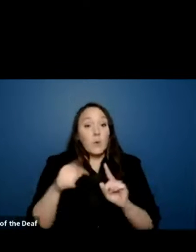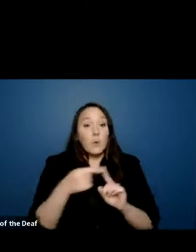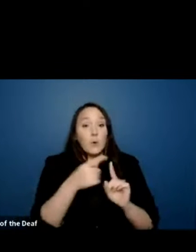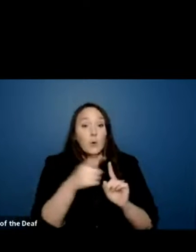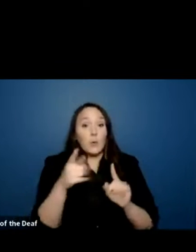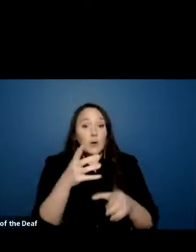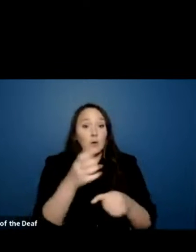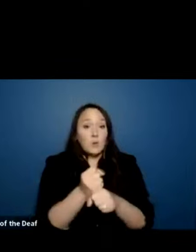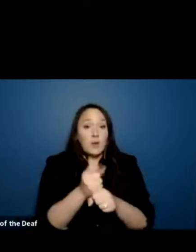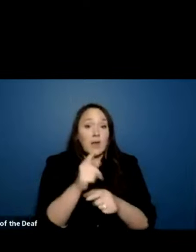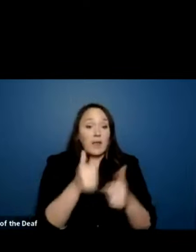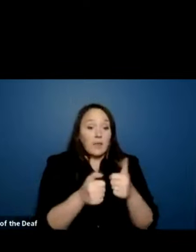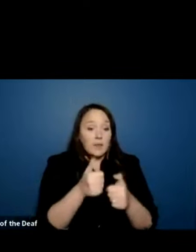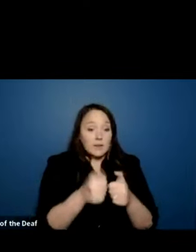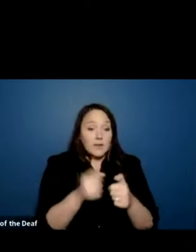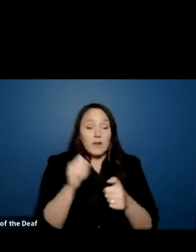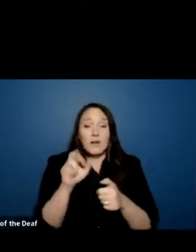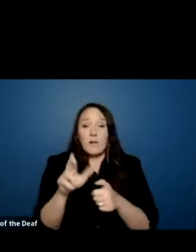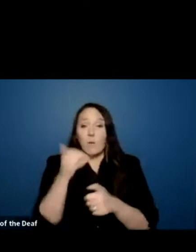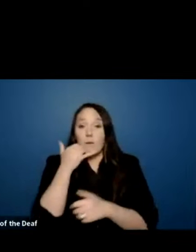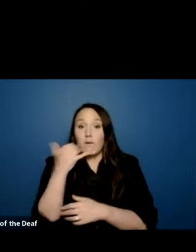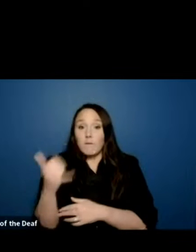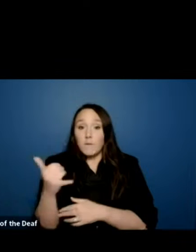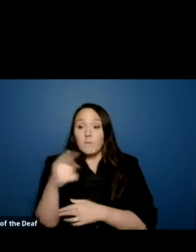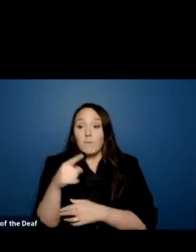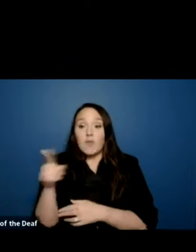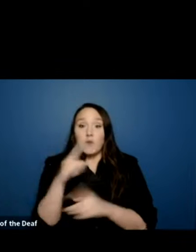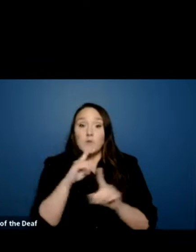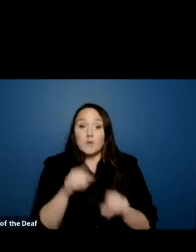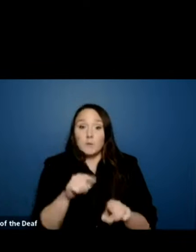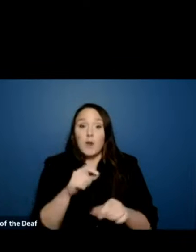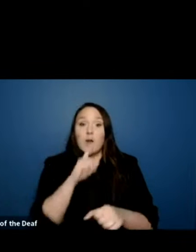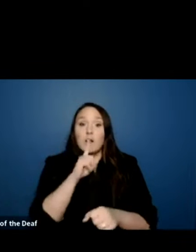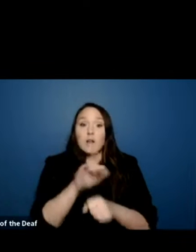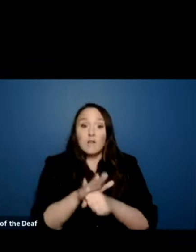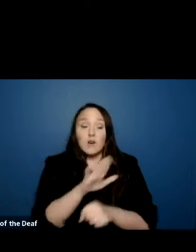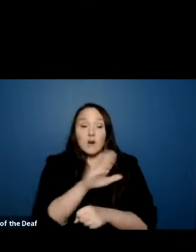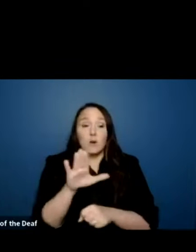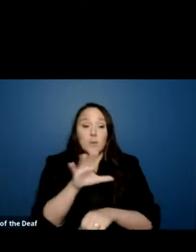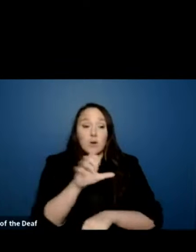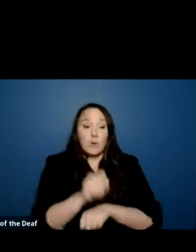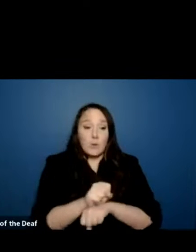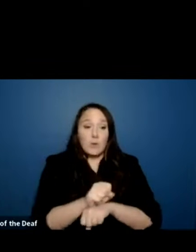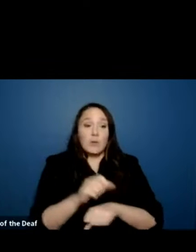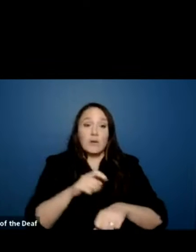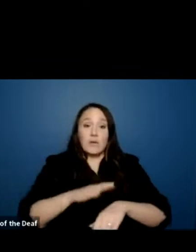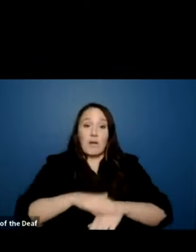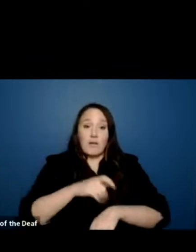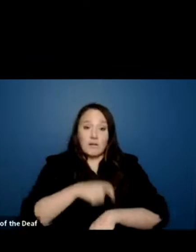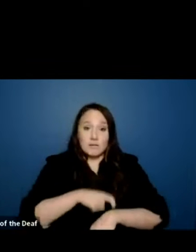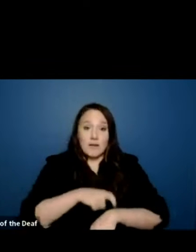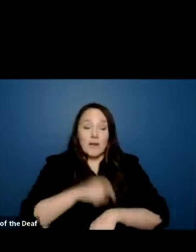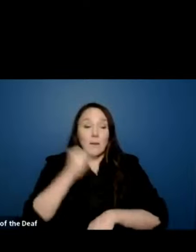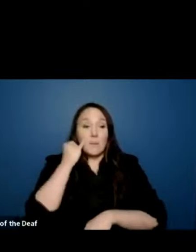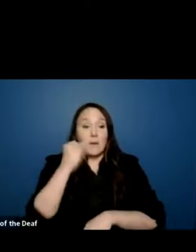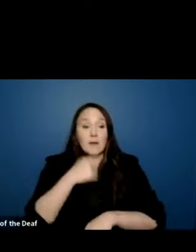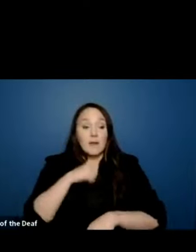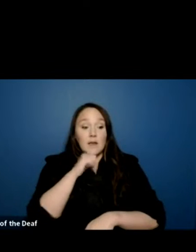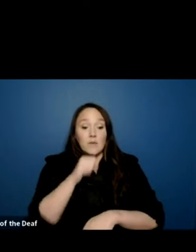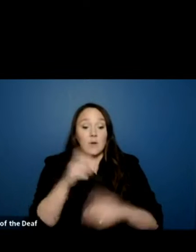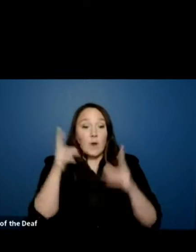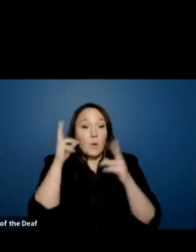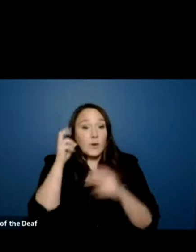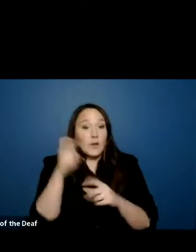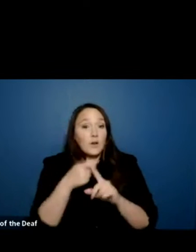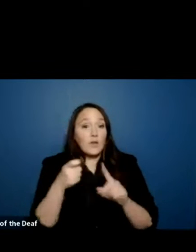text message or phone call, that you respond and confirm your appointment in a timely manner, because if we don't hear from you, we will be